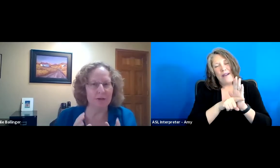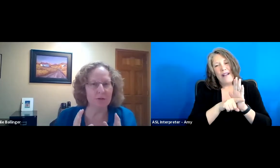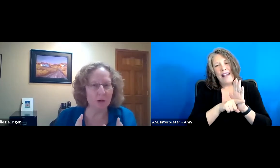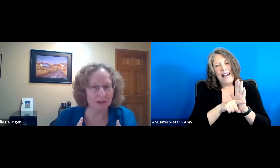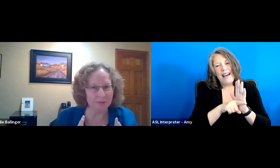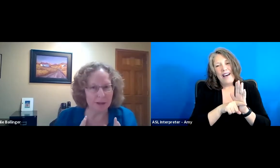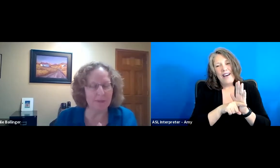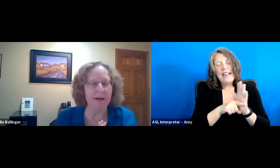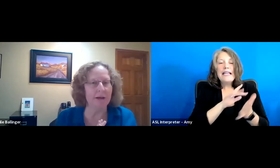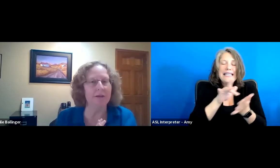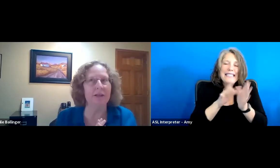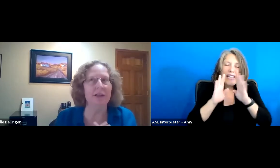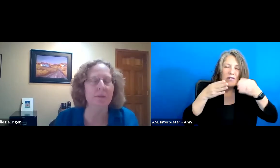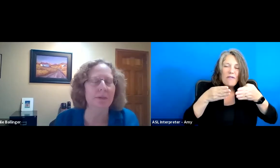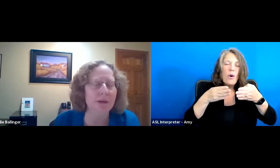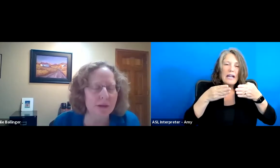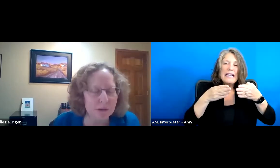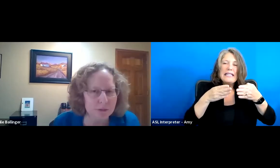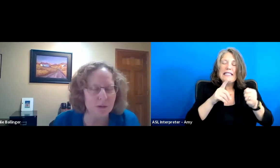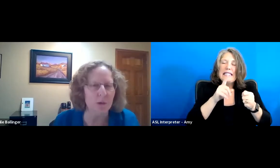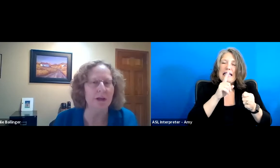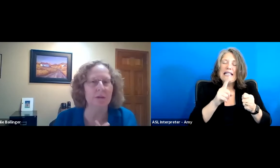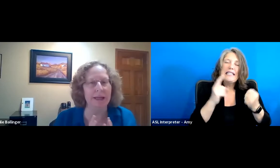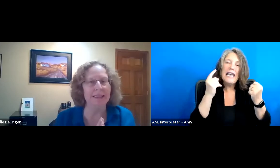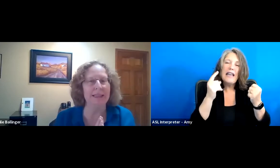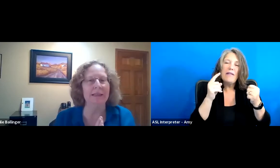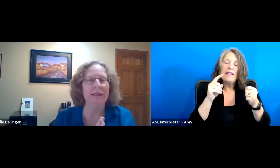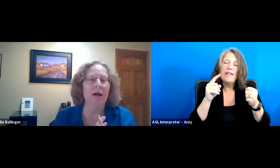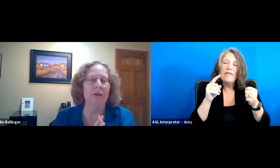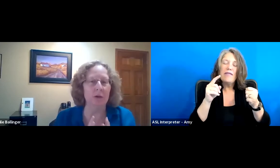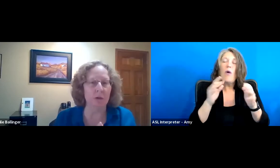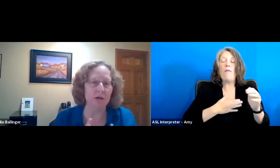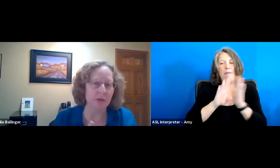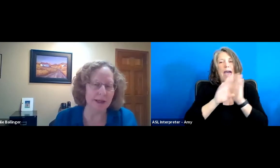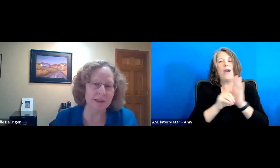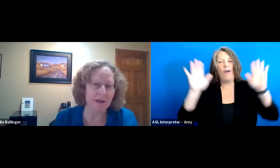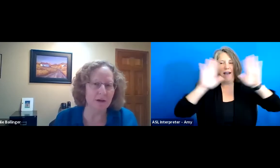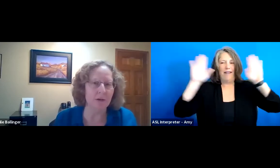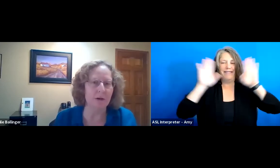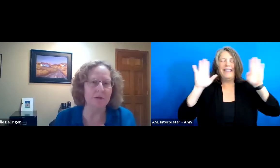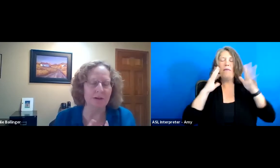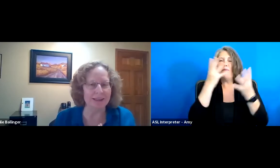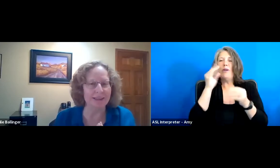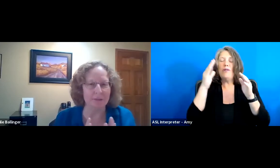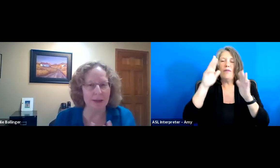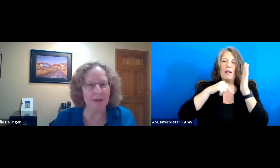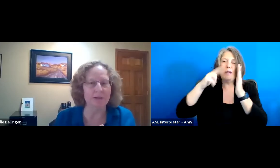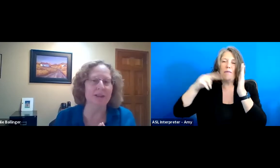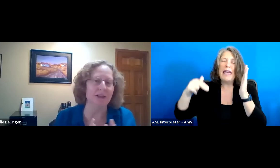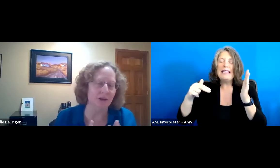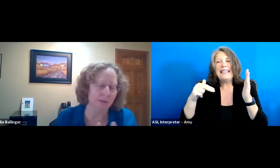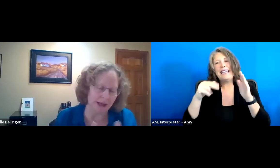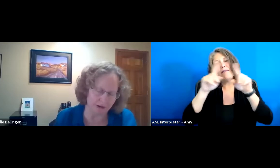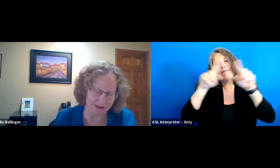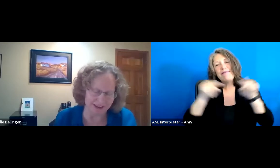the center focus of my background is a beautiful oil painting of northern New Mexico, of grasses and